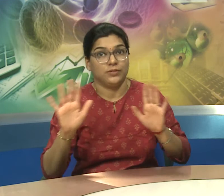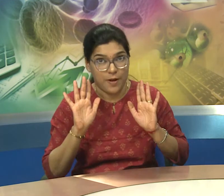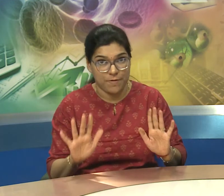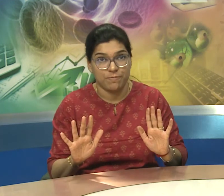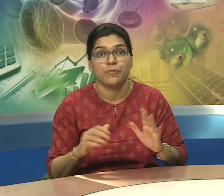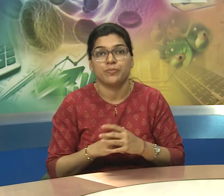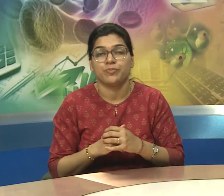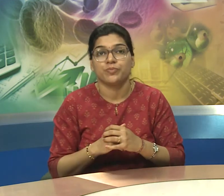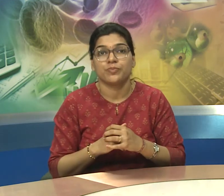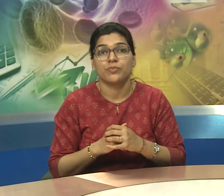and